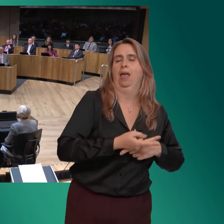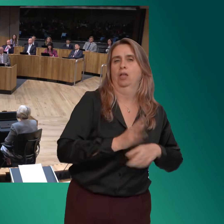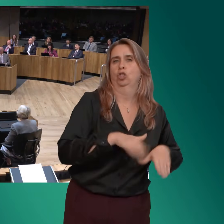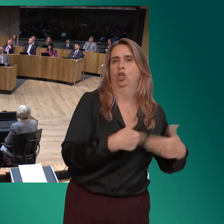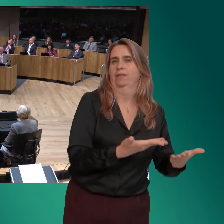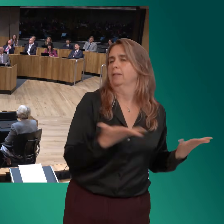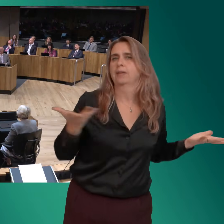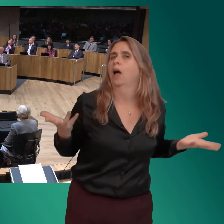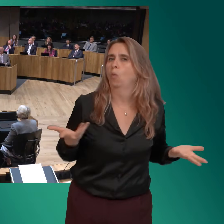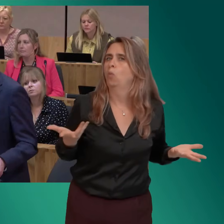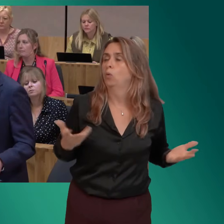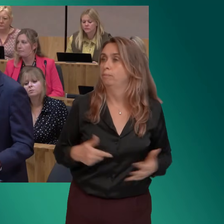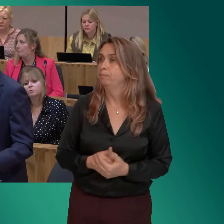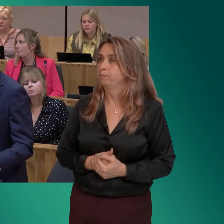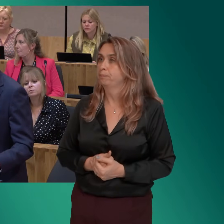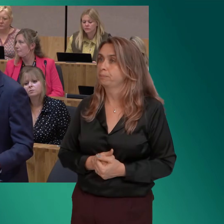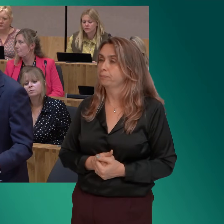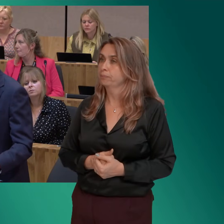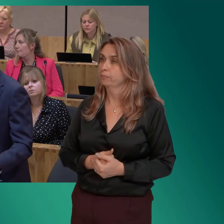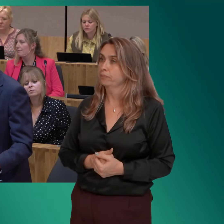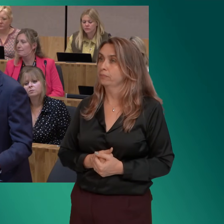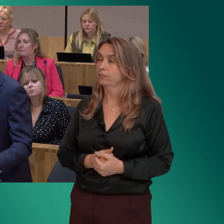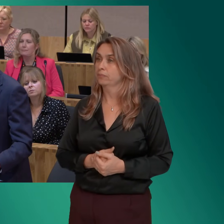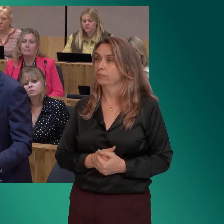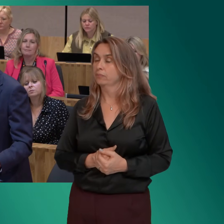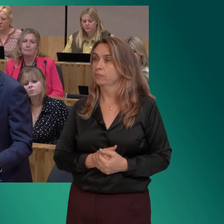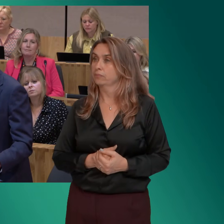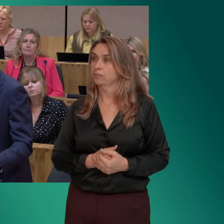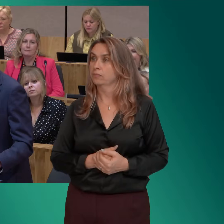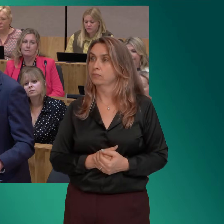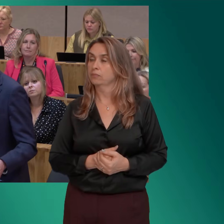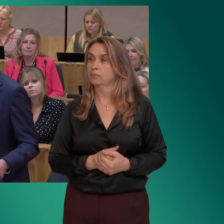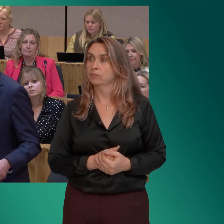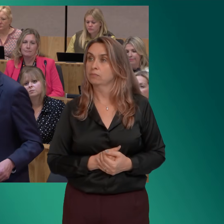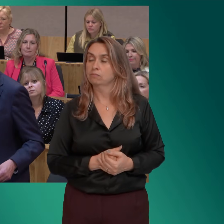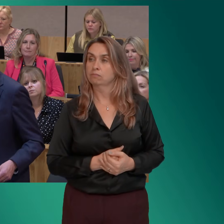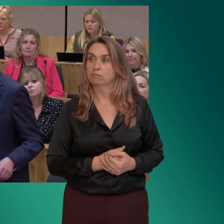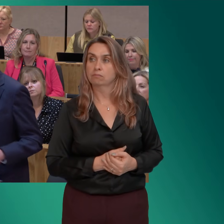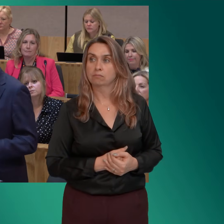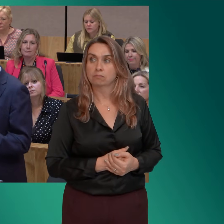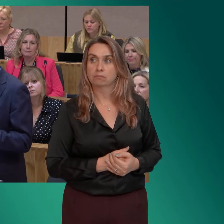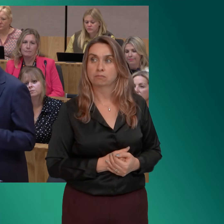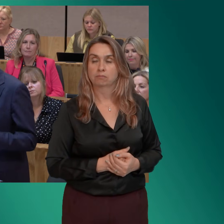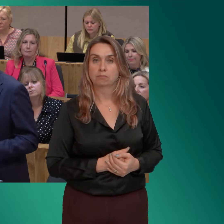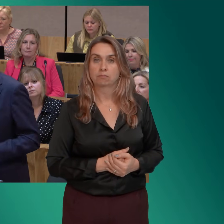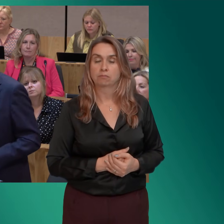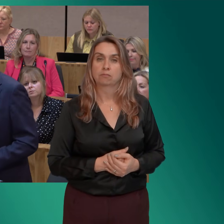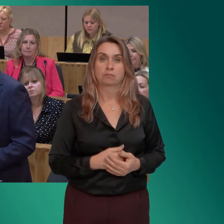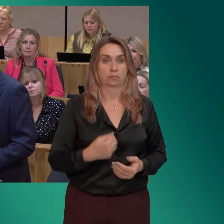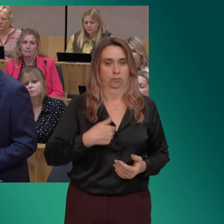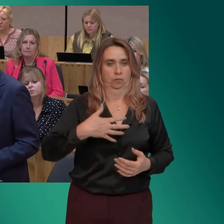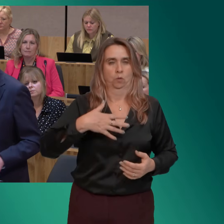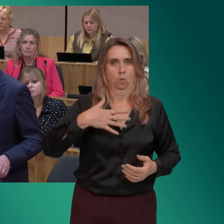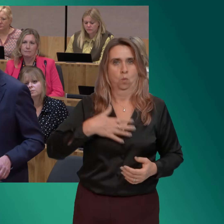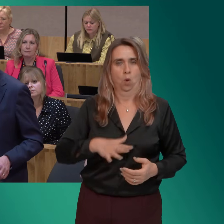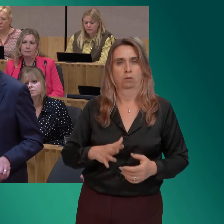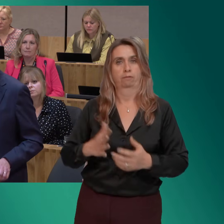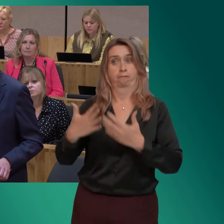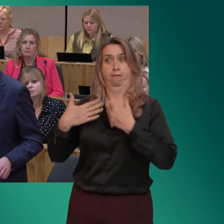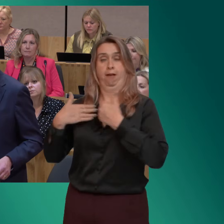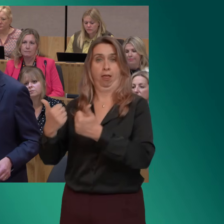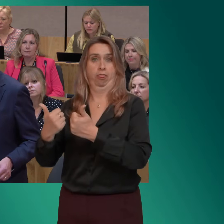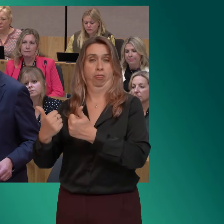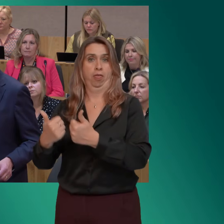We are determined in everything that we do to deliver a more joined up health and social